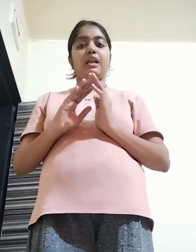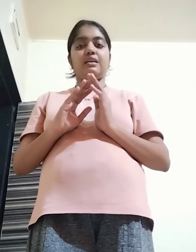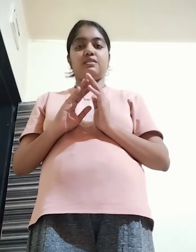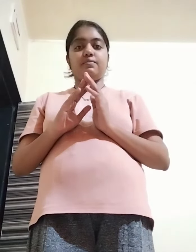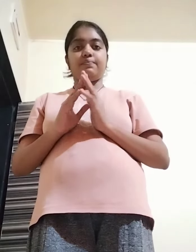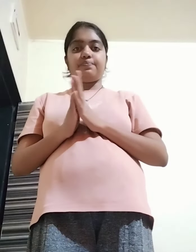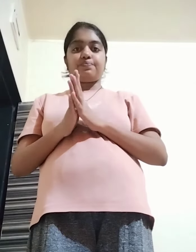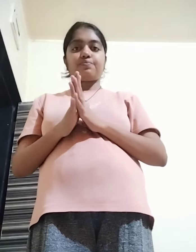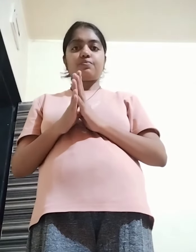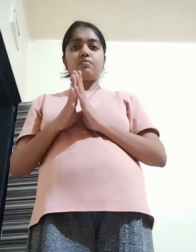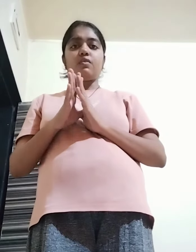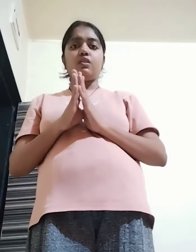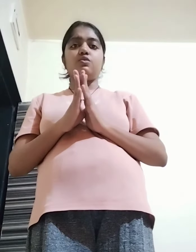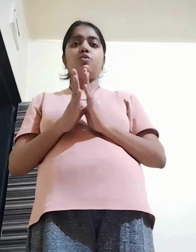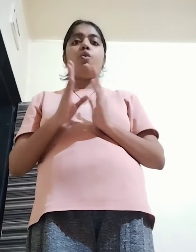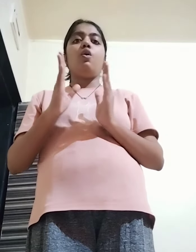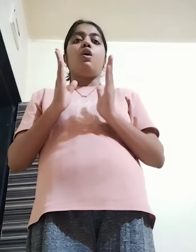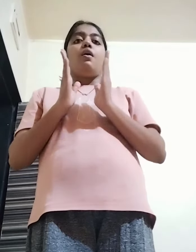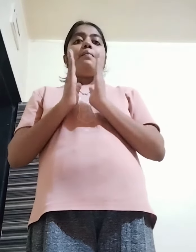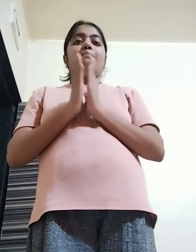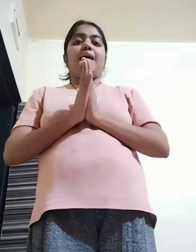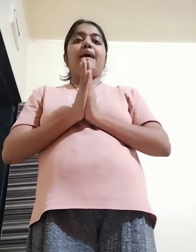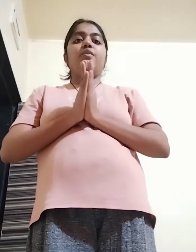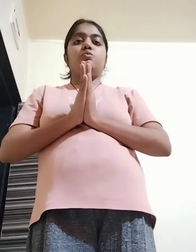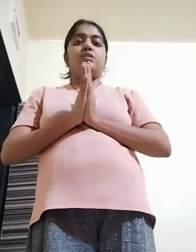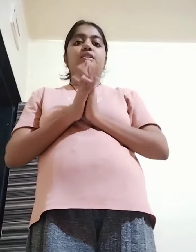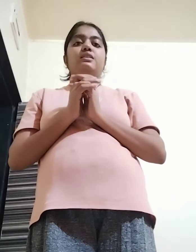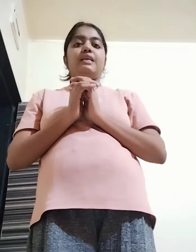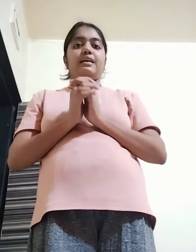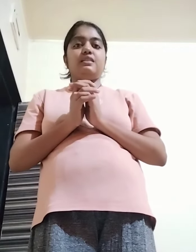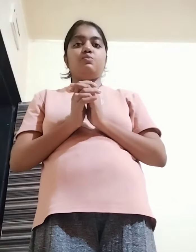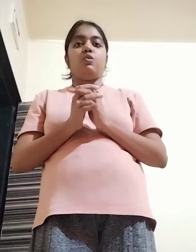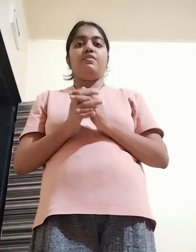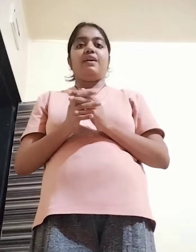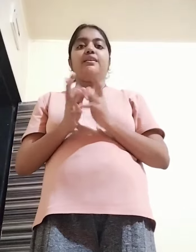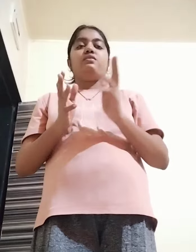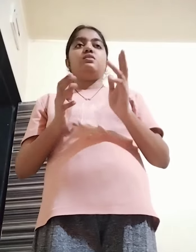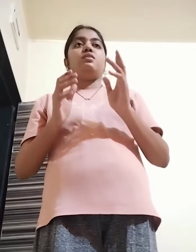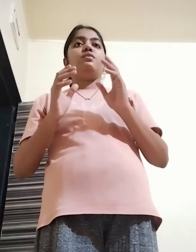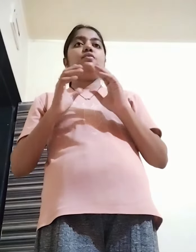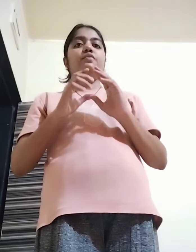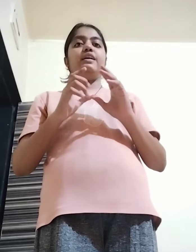class. So by using these access modifiers, we can